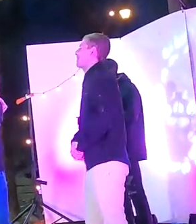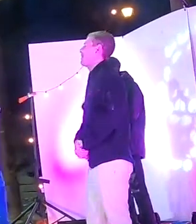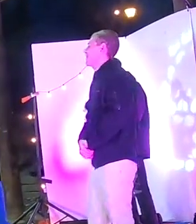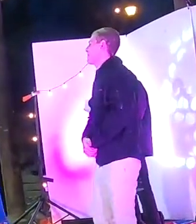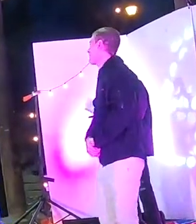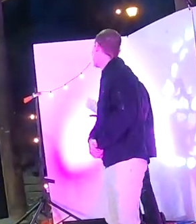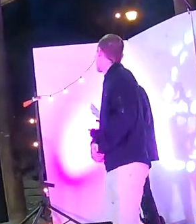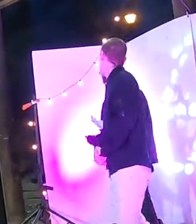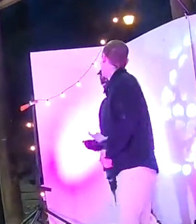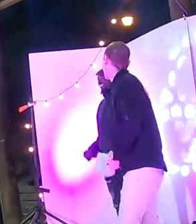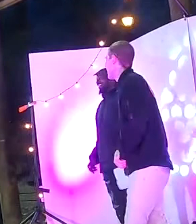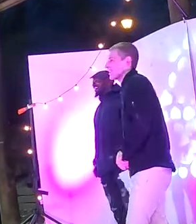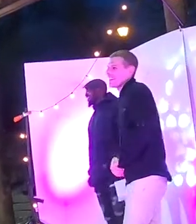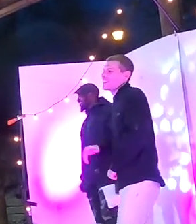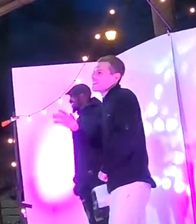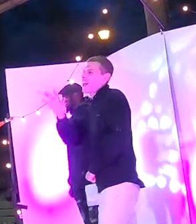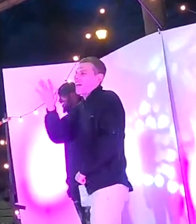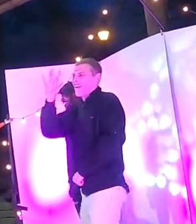Reverse.